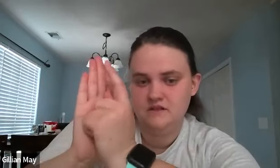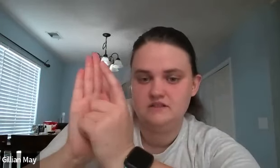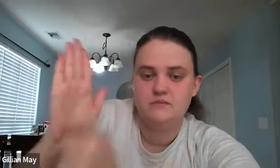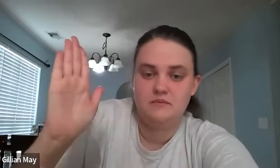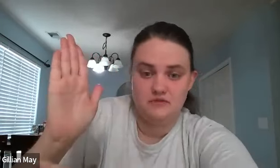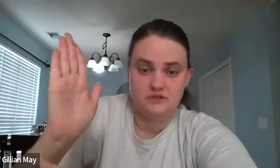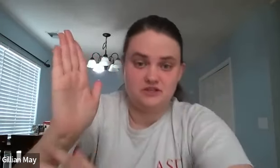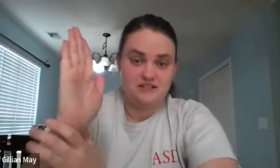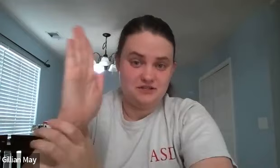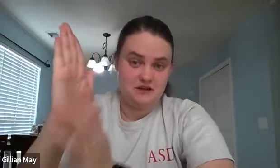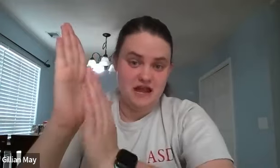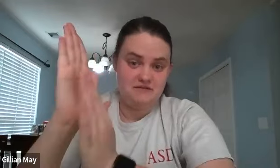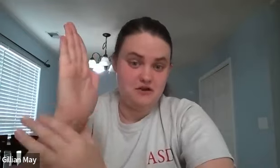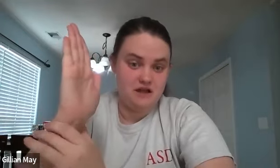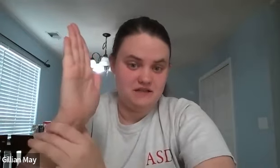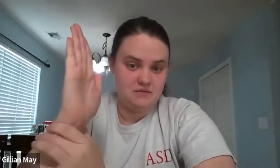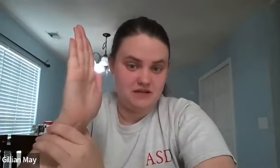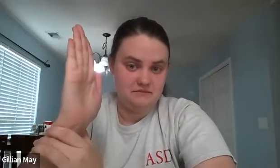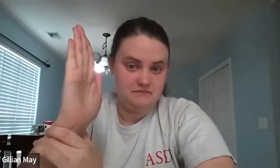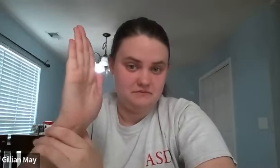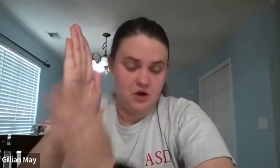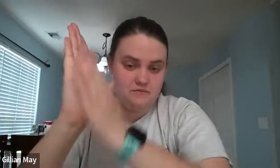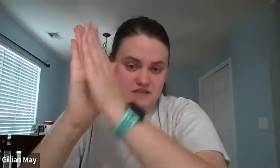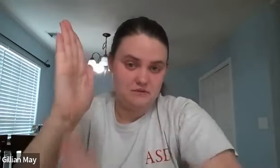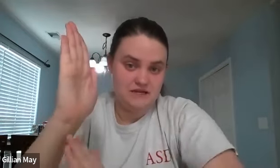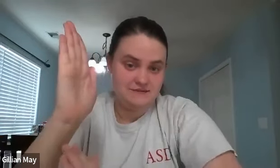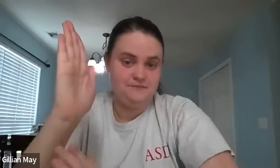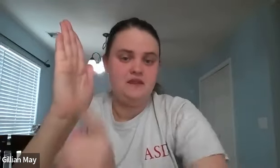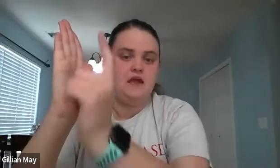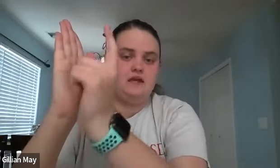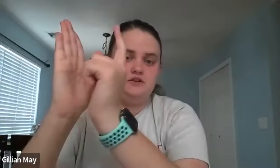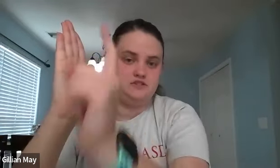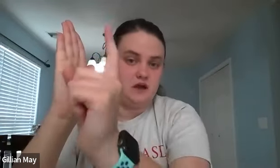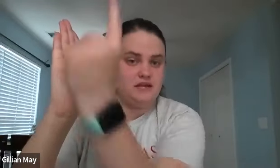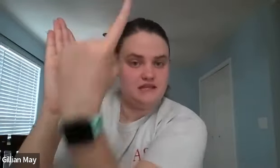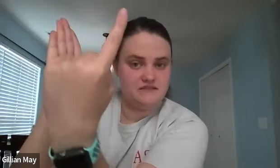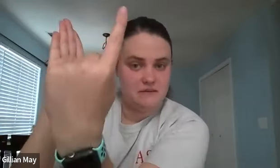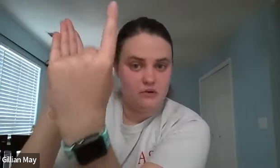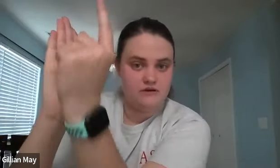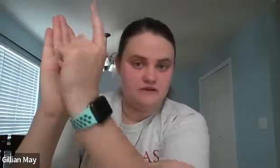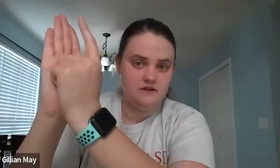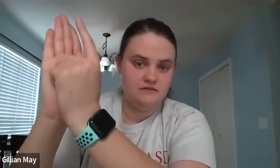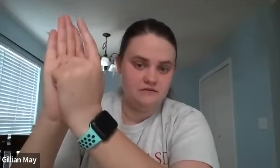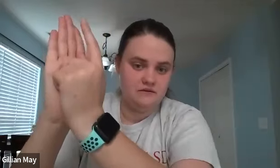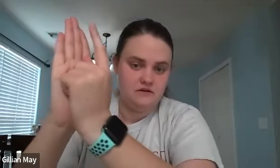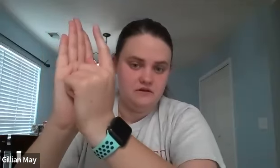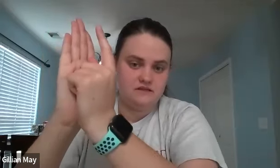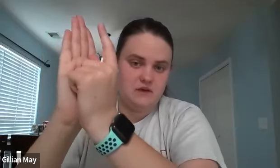So Mary Beth, what you're going to do is you're going to have your non-dominant palm sideways, your dominant hand's in that pointer finger on top of